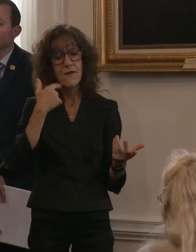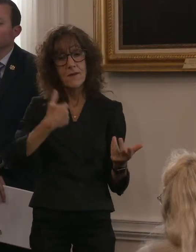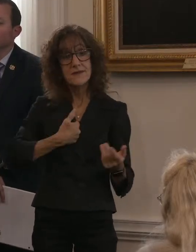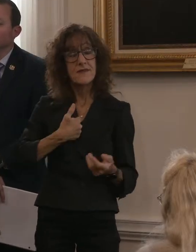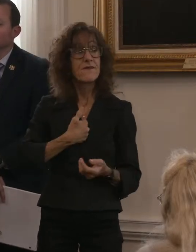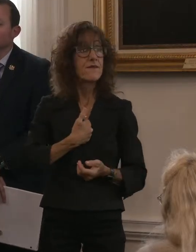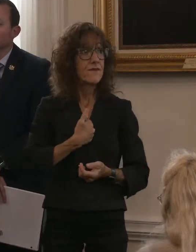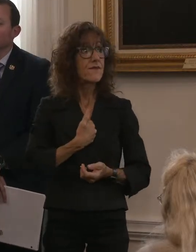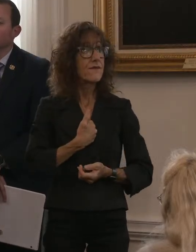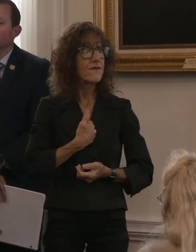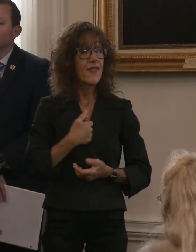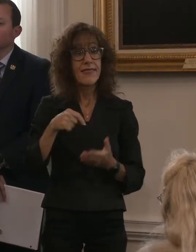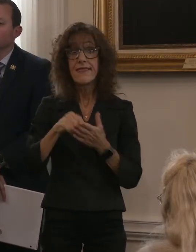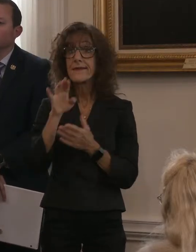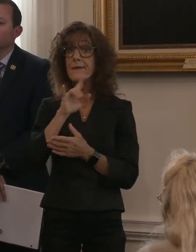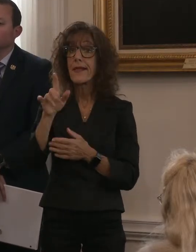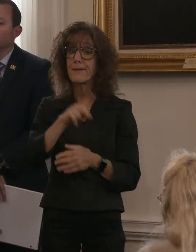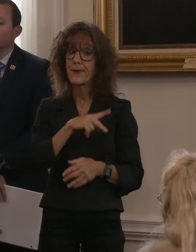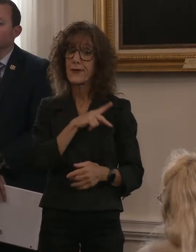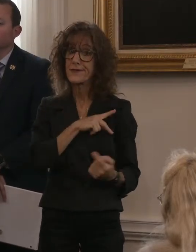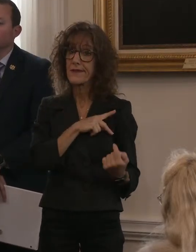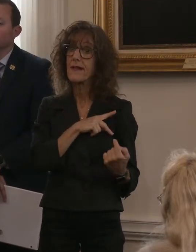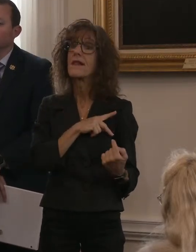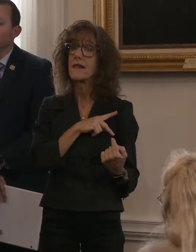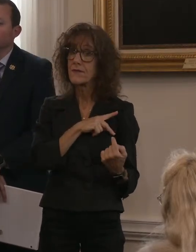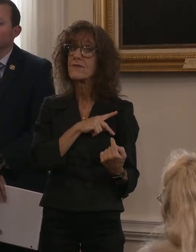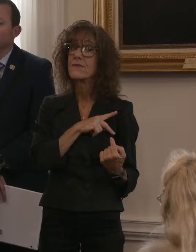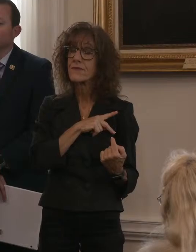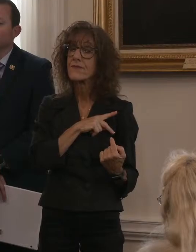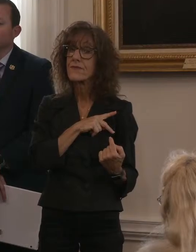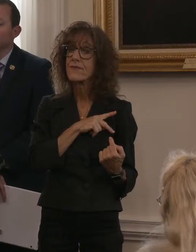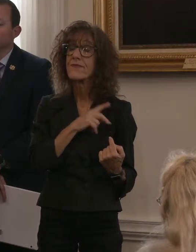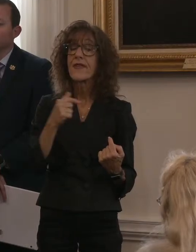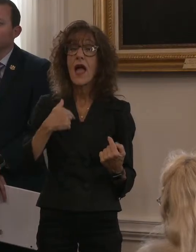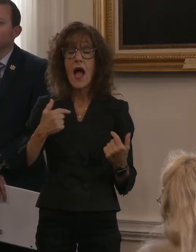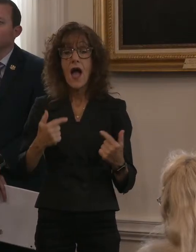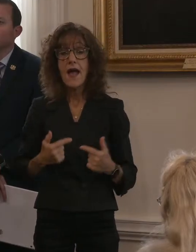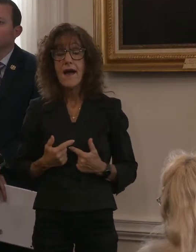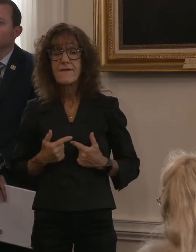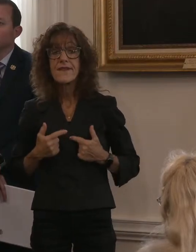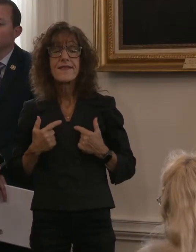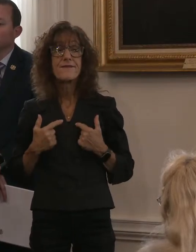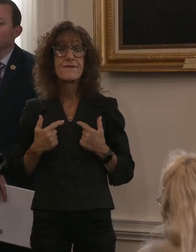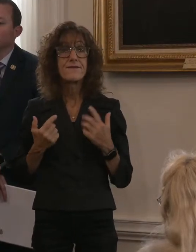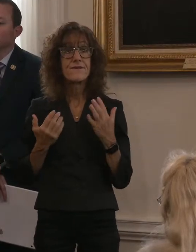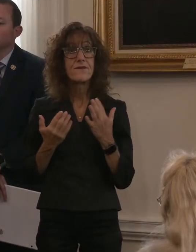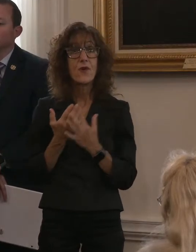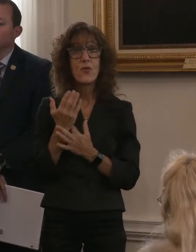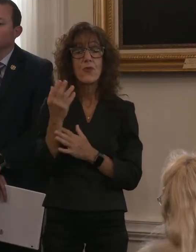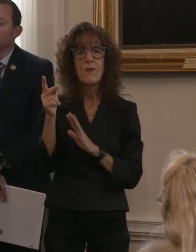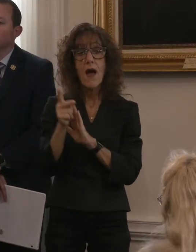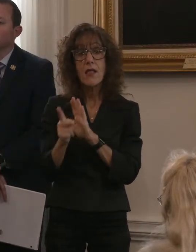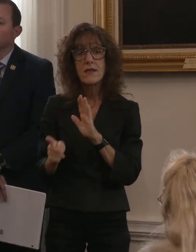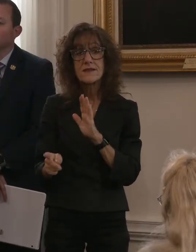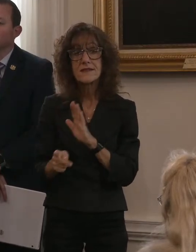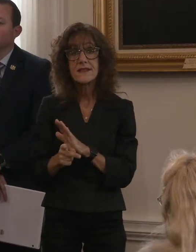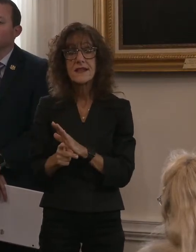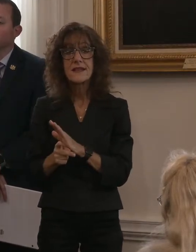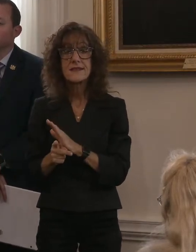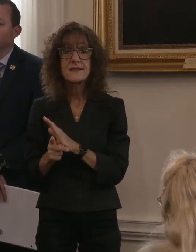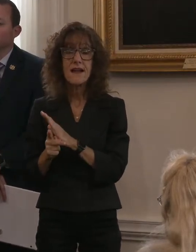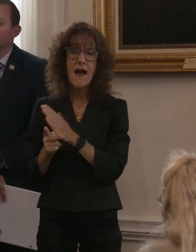me, this bill is personal. I've lived through the policies of